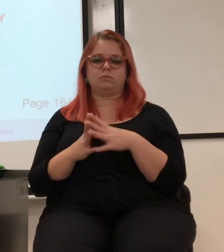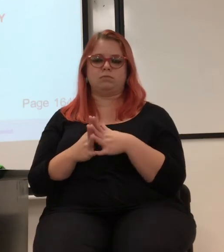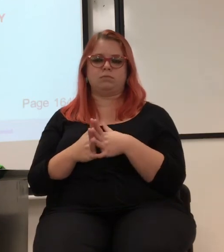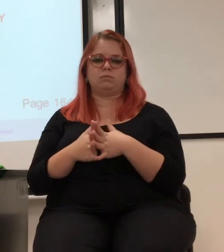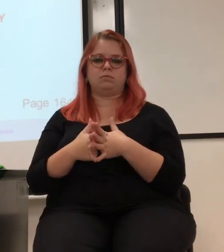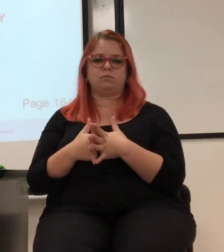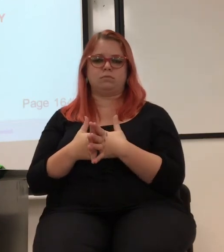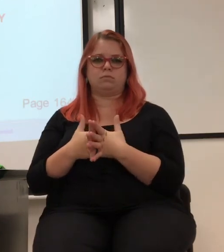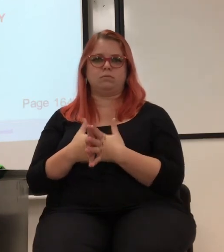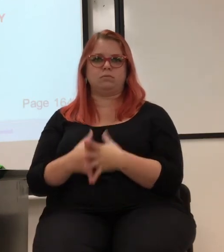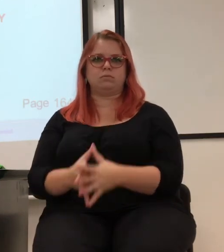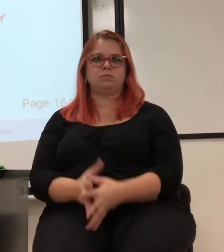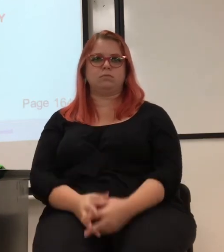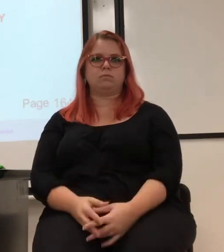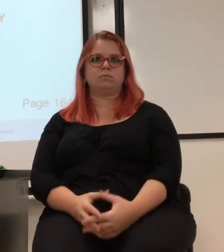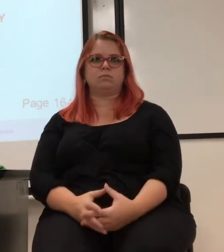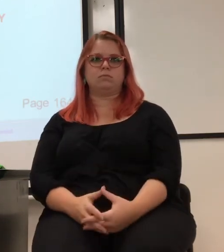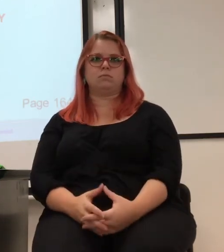esophagus.